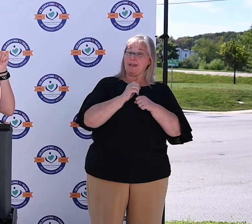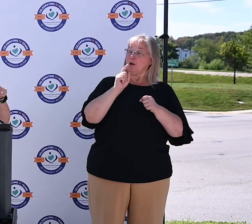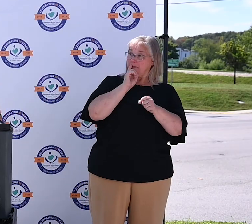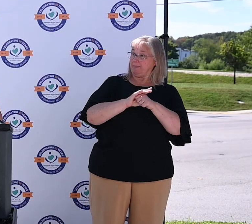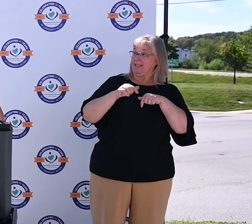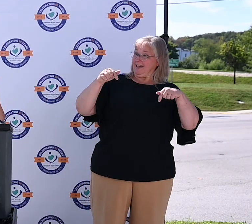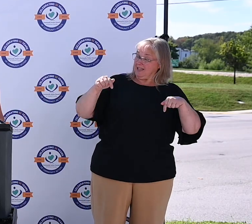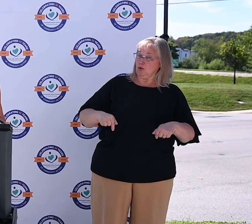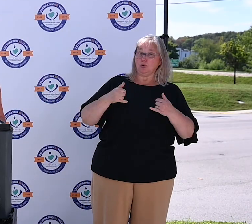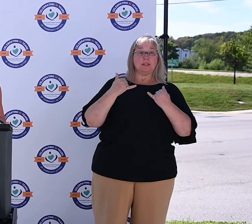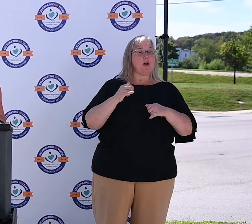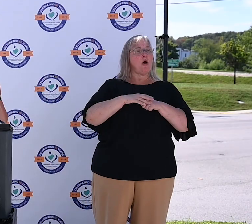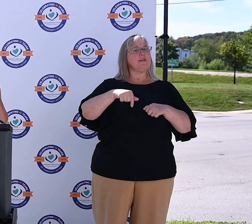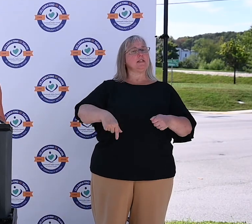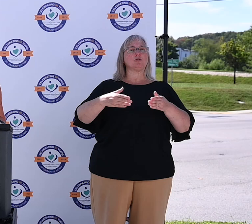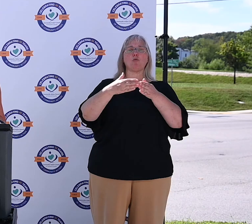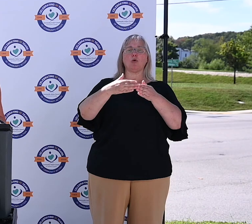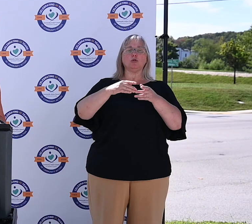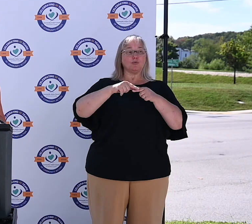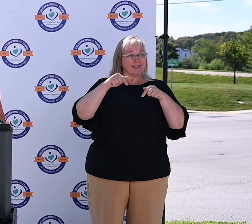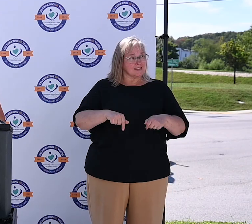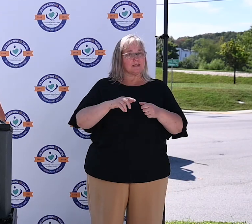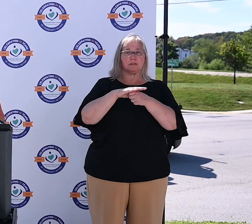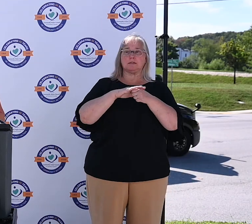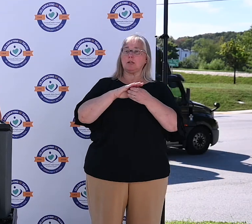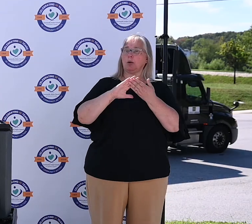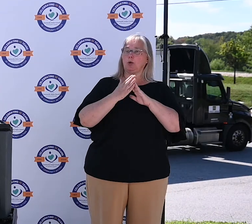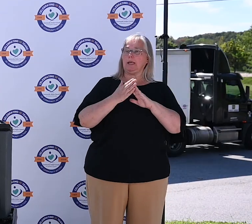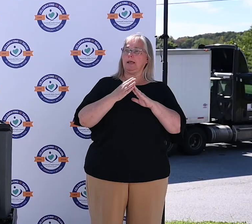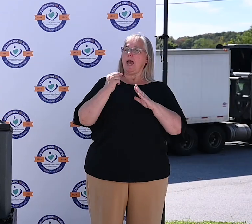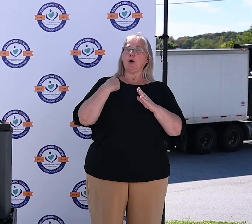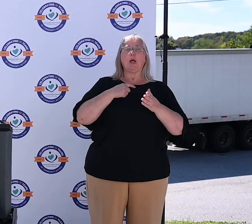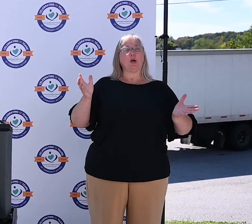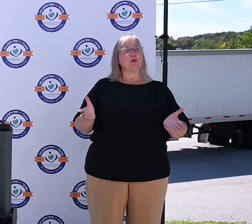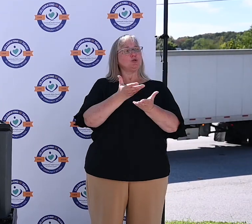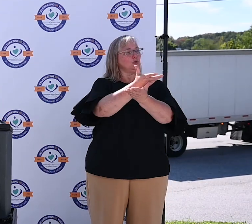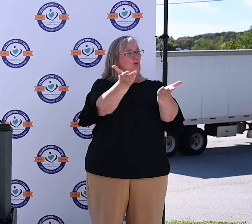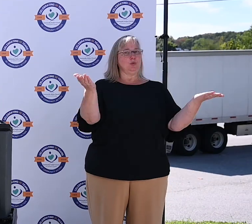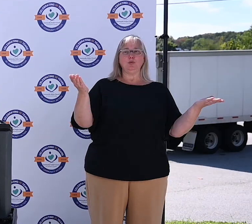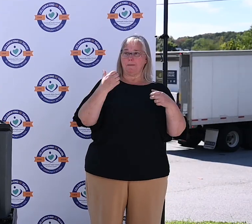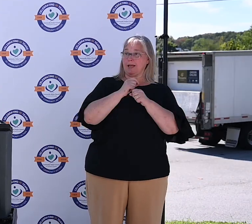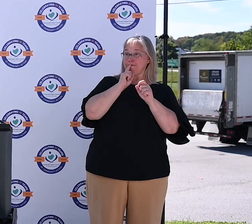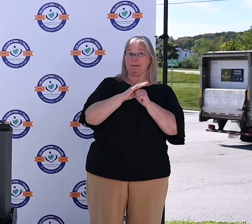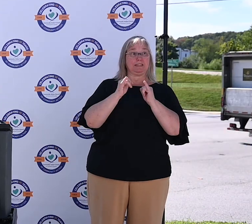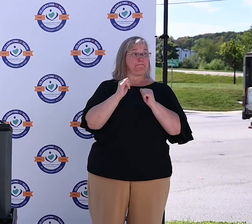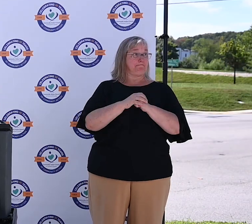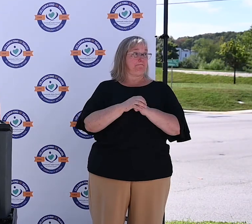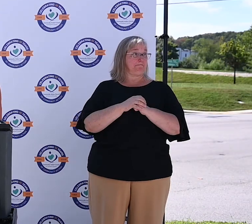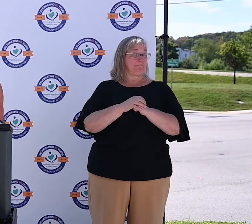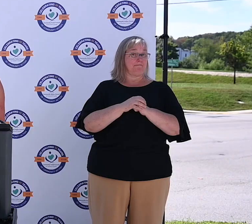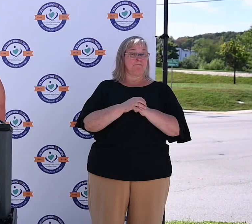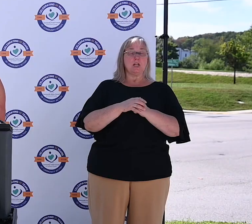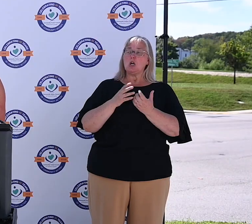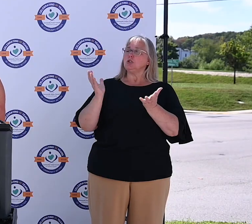here today on this corner to this community, and we encourage you to make that commitment with us.